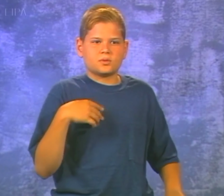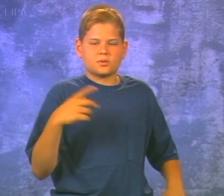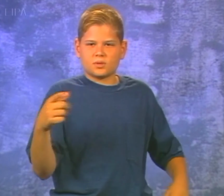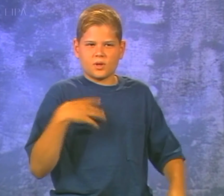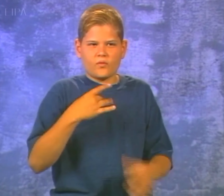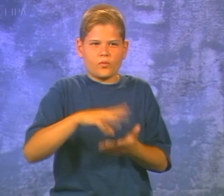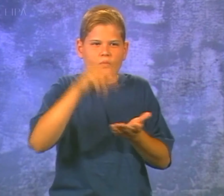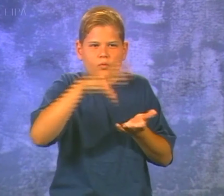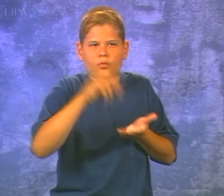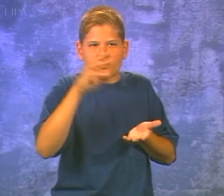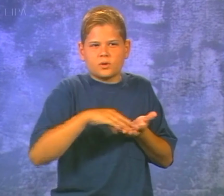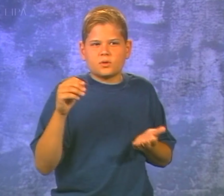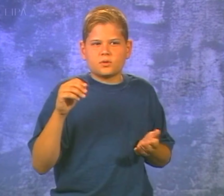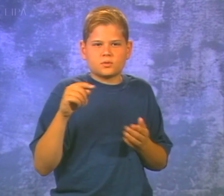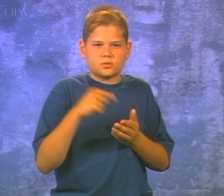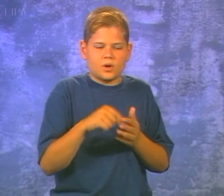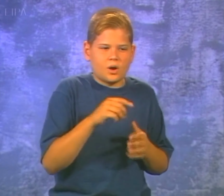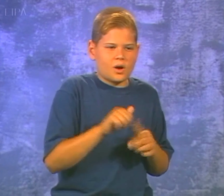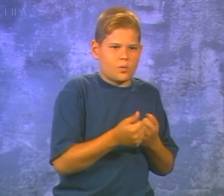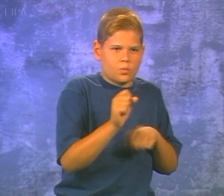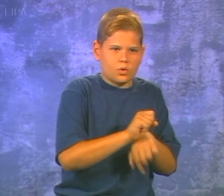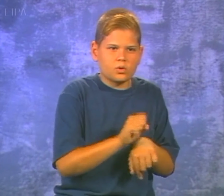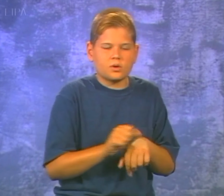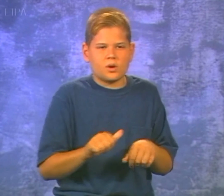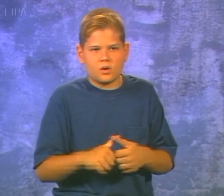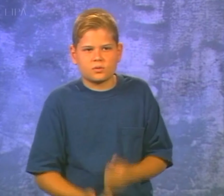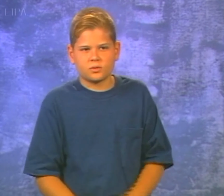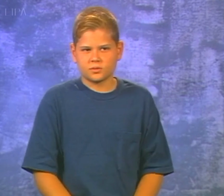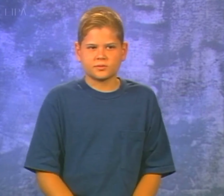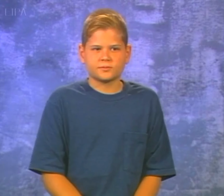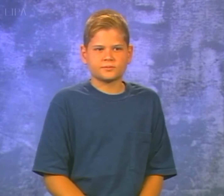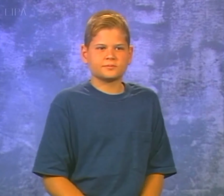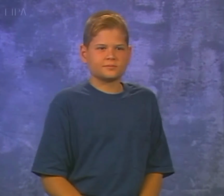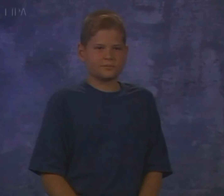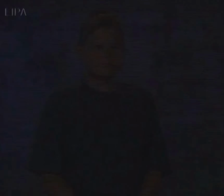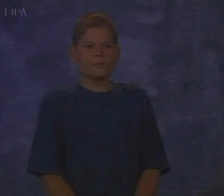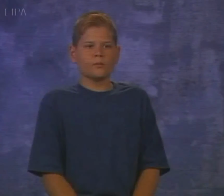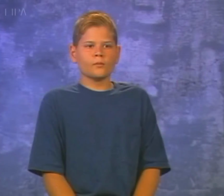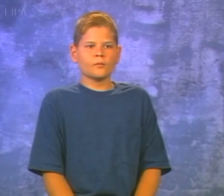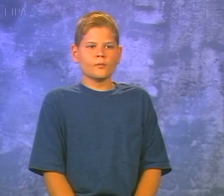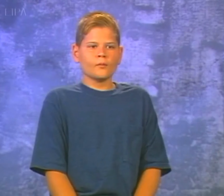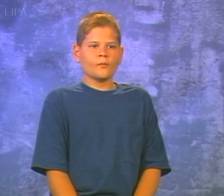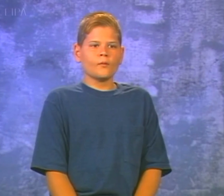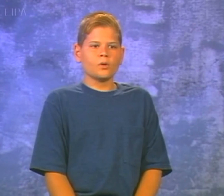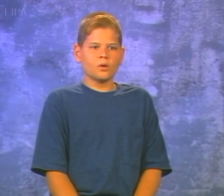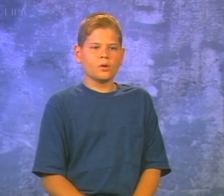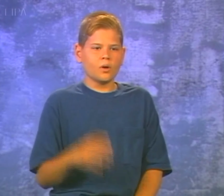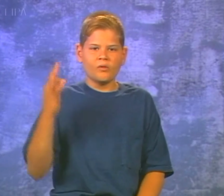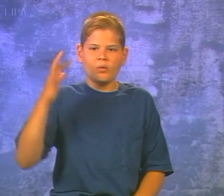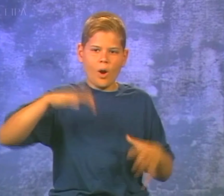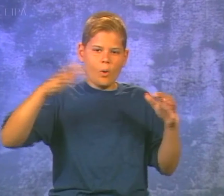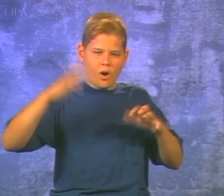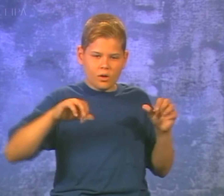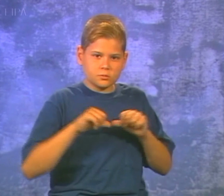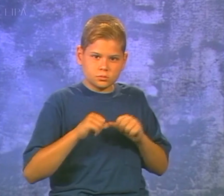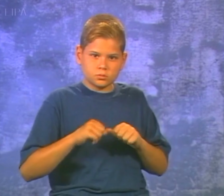cycle, how the water falls and goes back up into the sky. So sometimes hurricanes can happen and different things